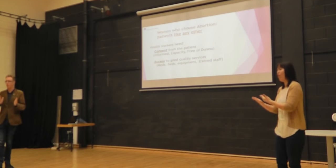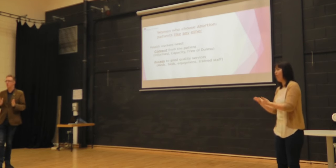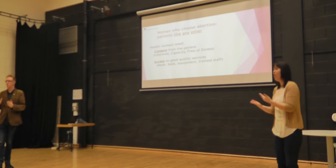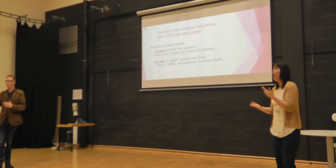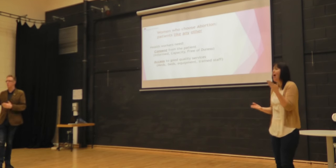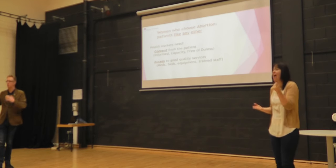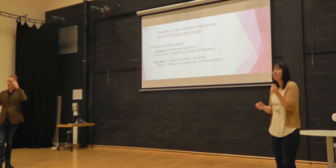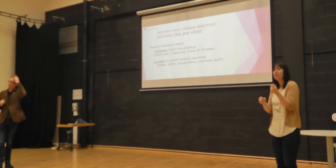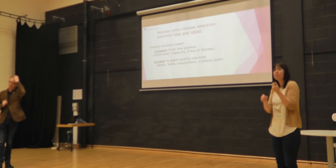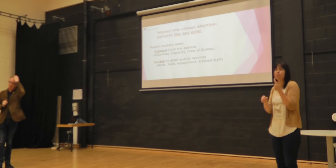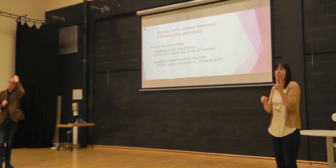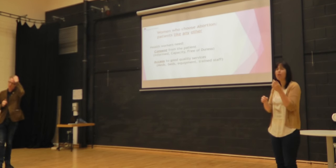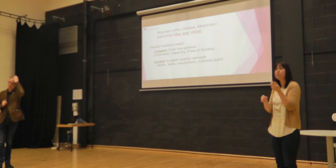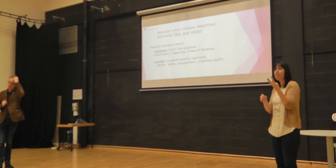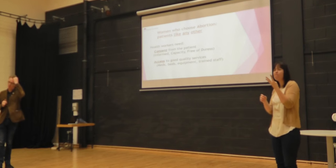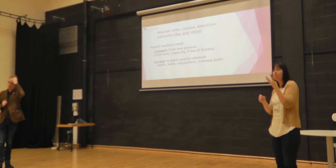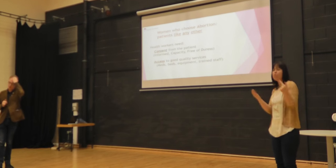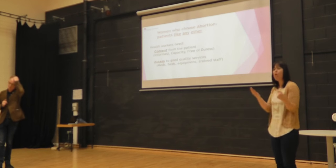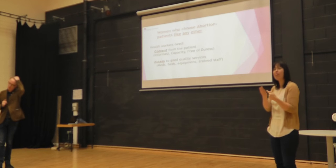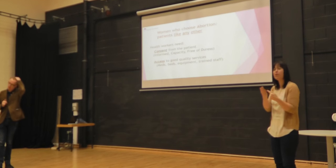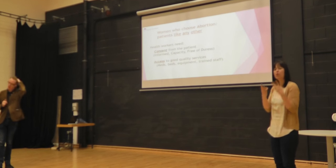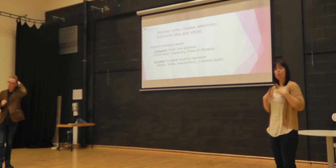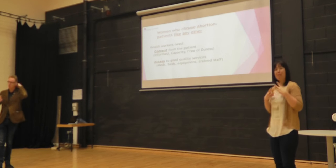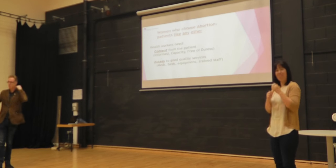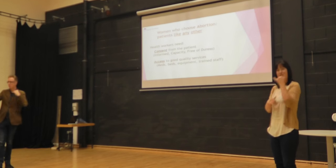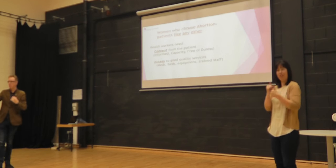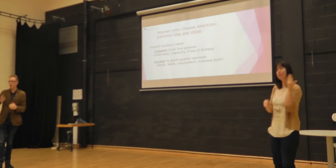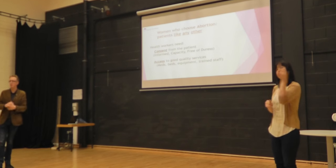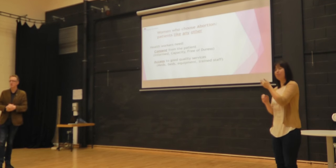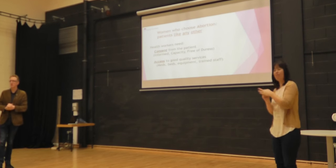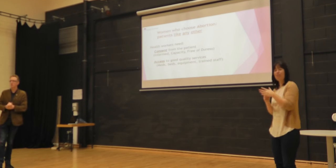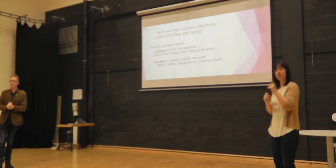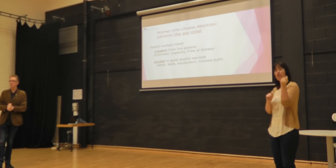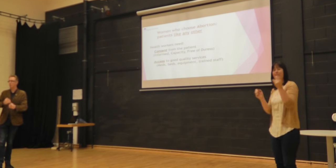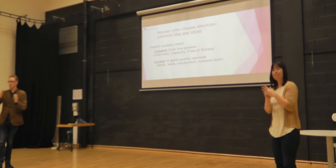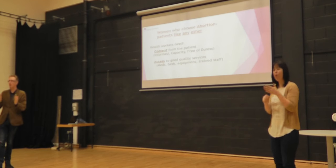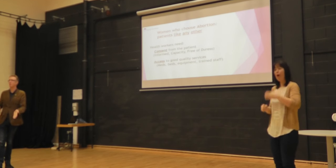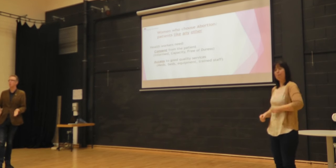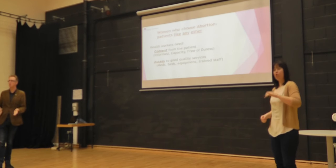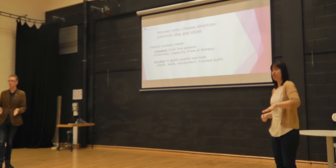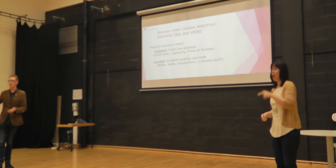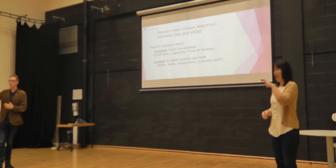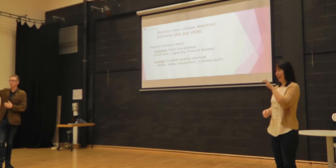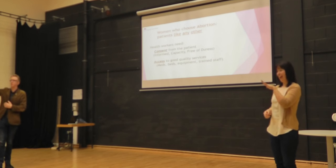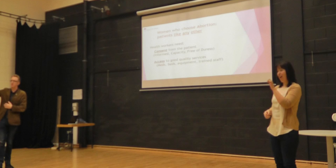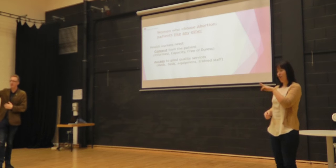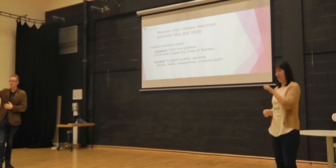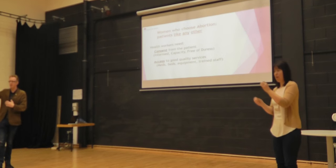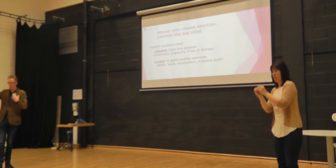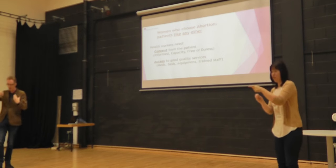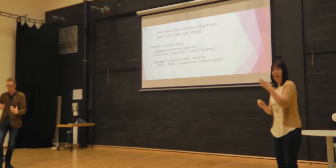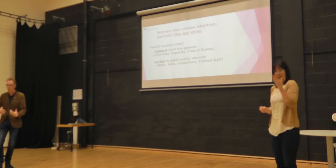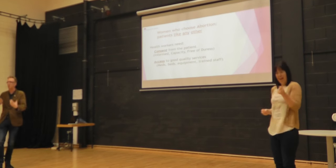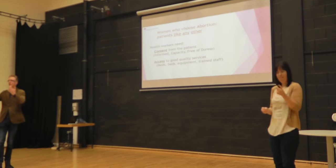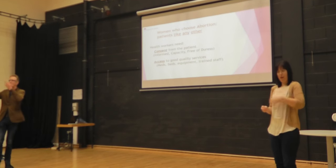about 4,000 women travel for abortions every year. Now, Claire was saying, you know, we have abortion in Ireland, it just doesn't happen